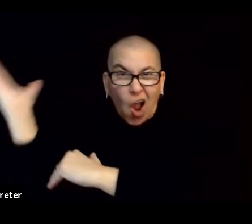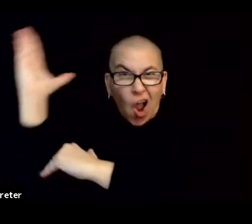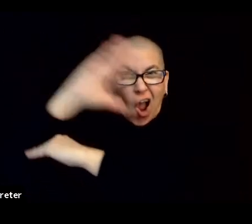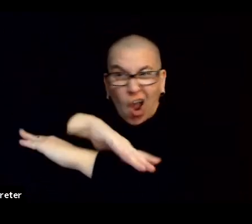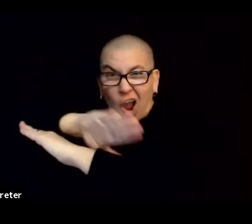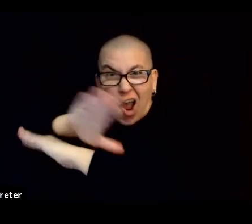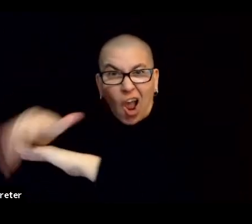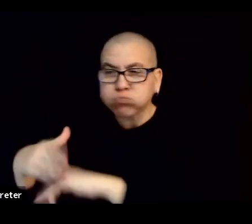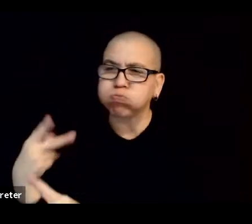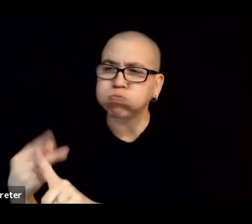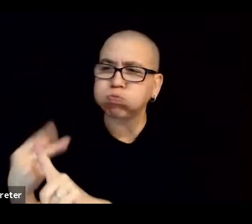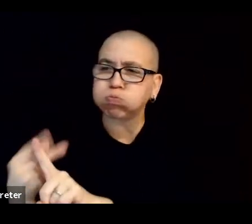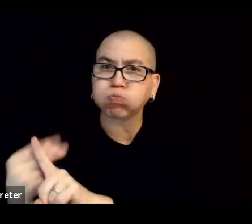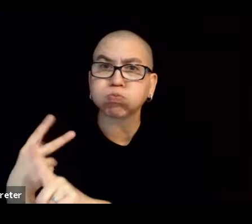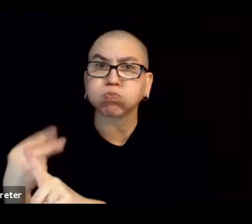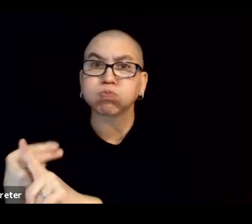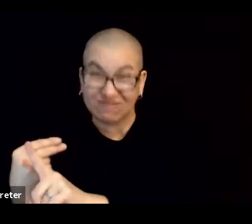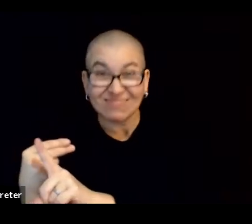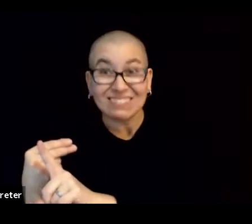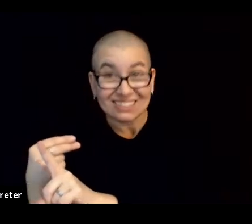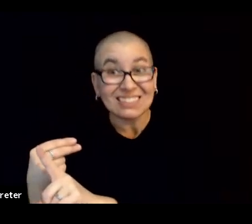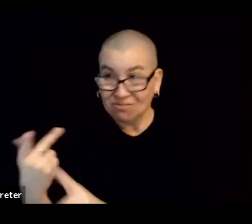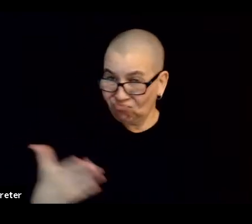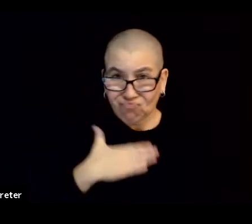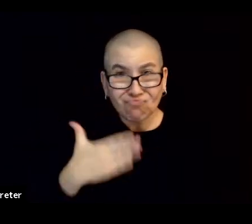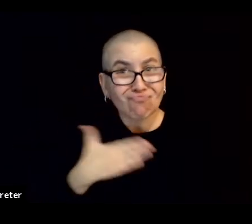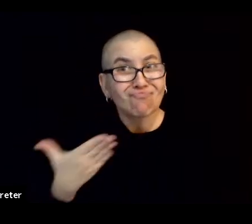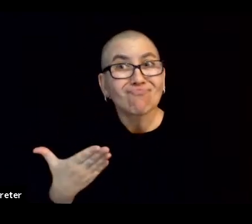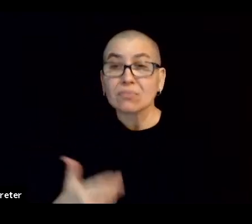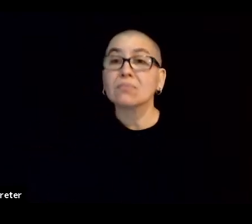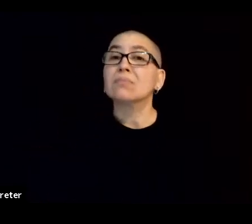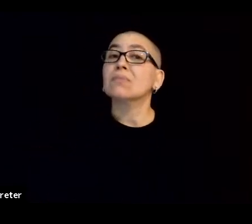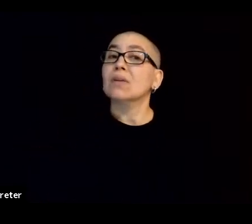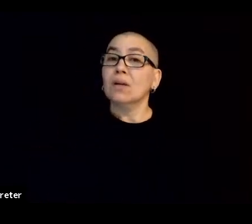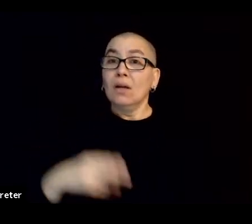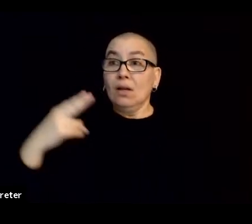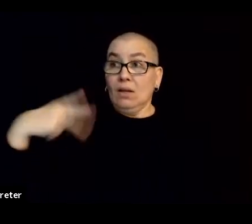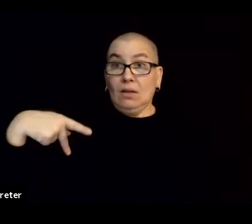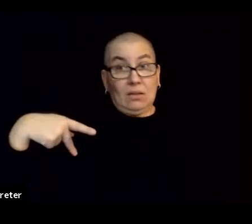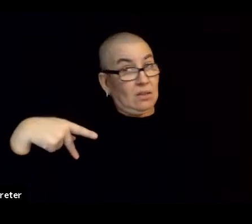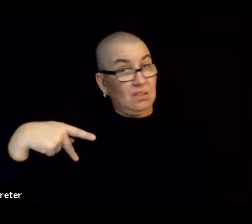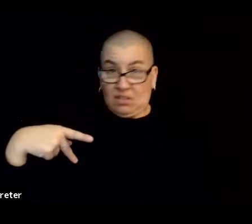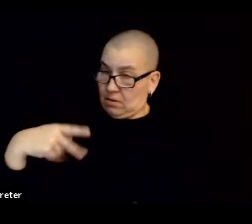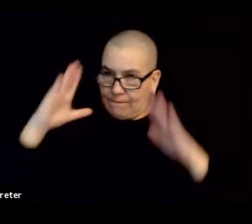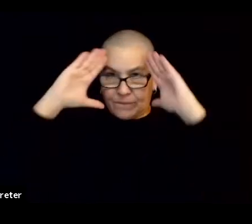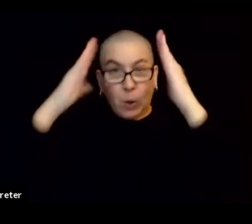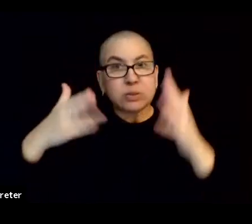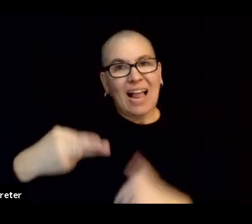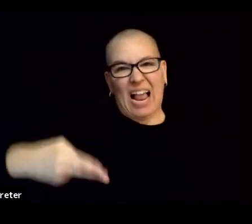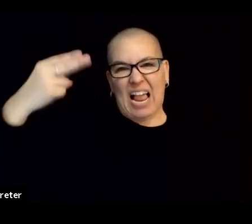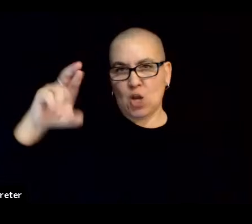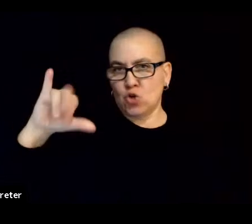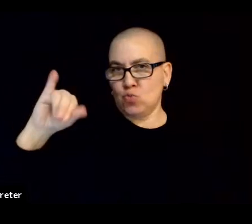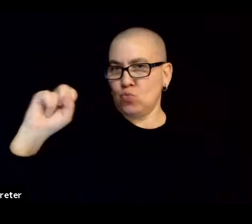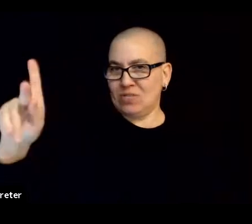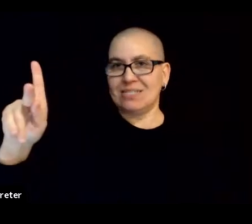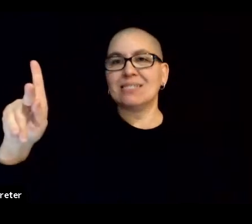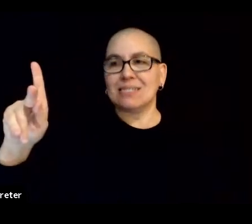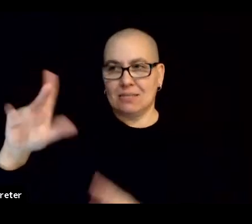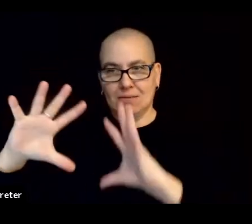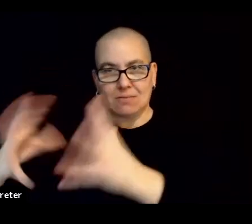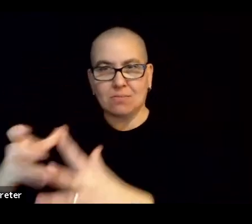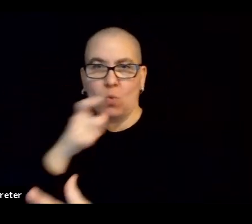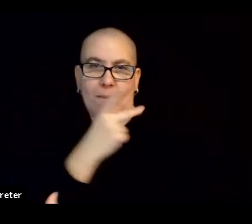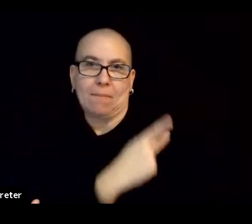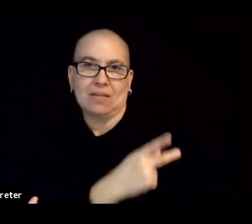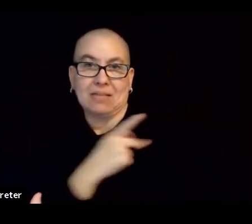be able to begin to vaccinate high-risk patients as we can with the supply we have. It will be